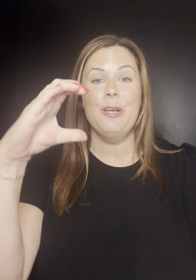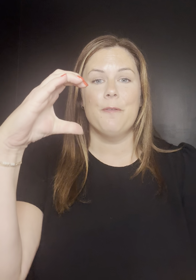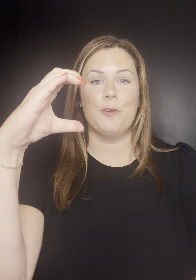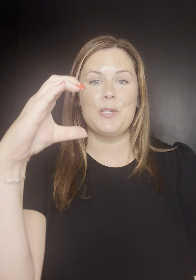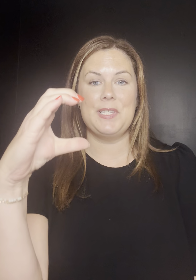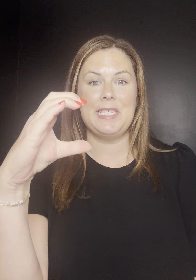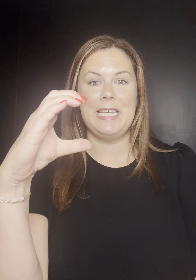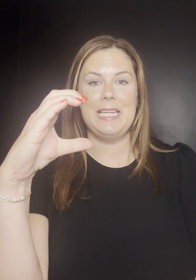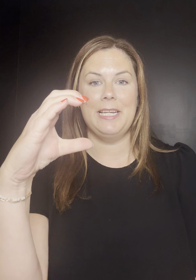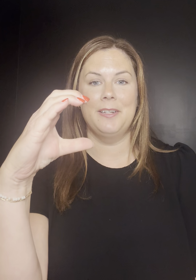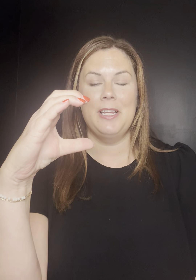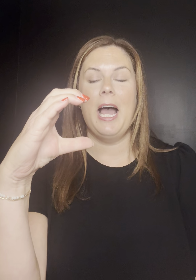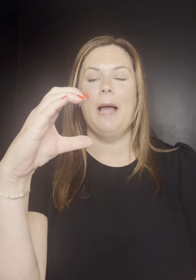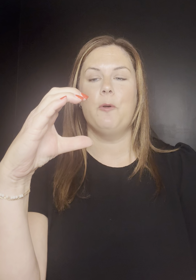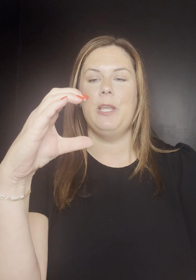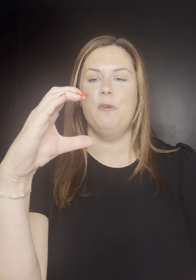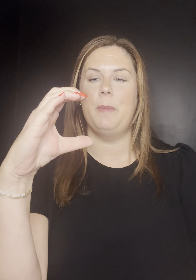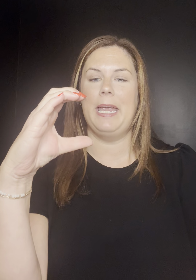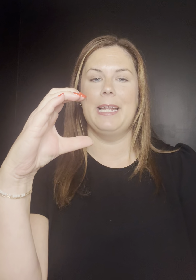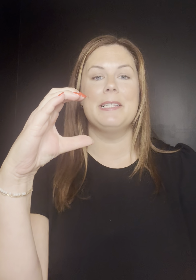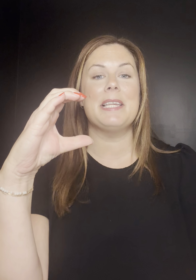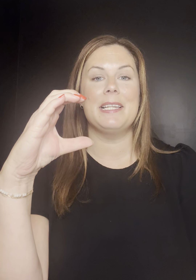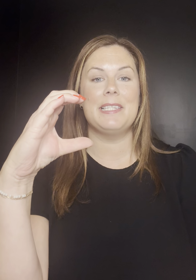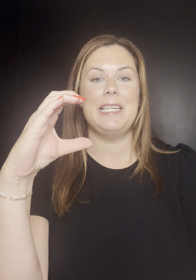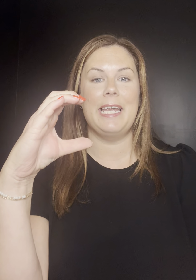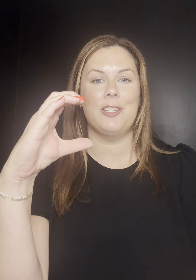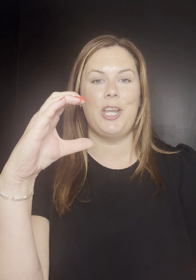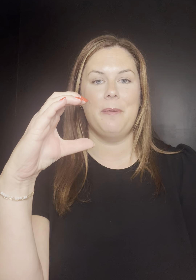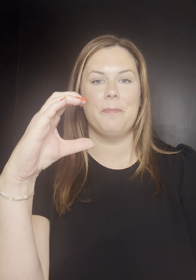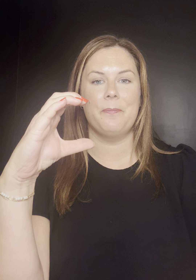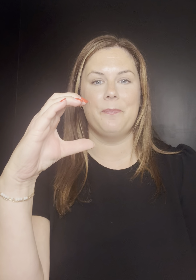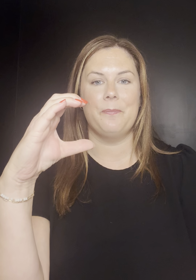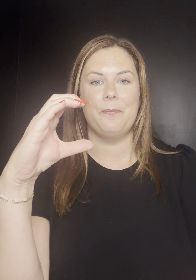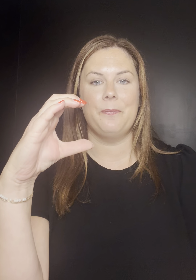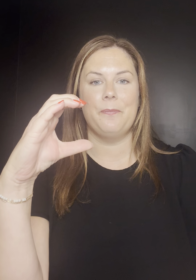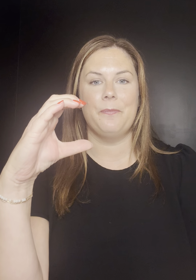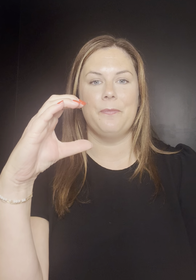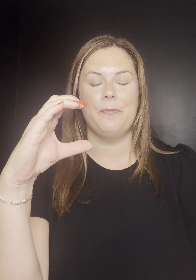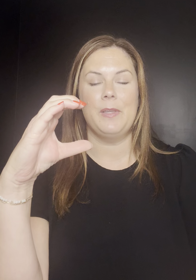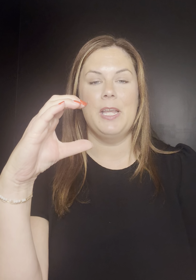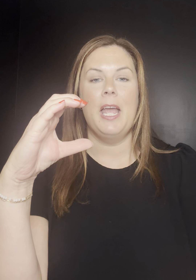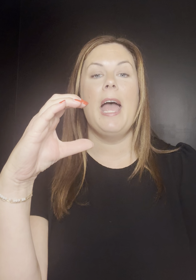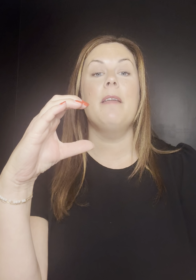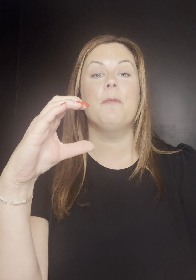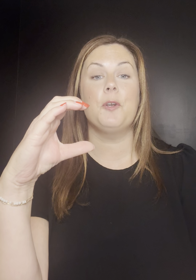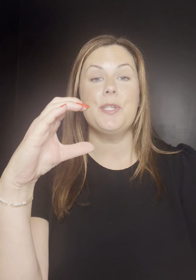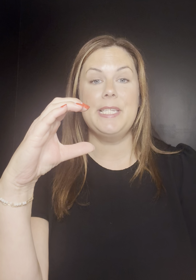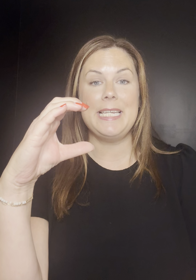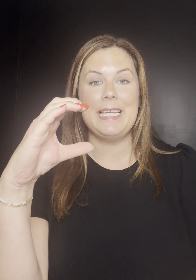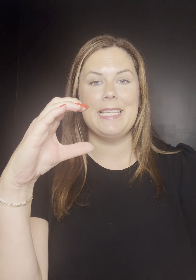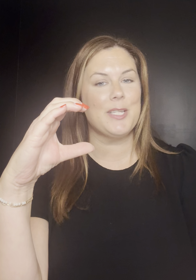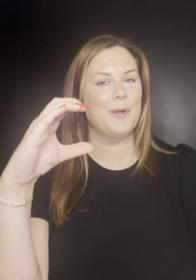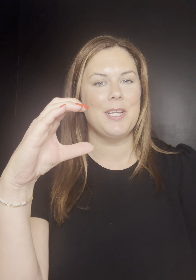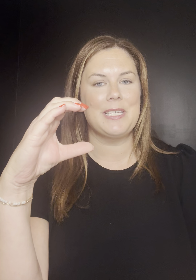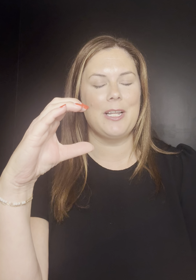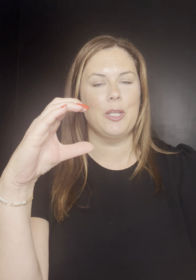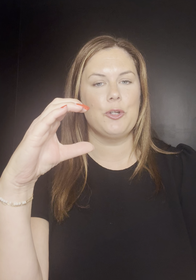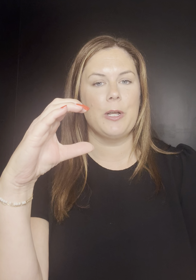For C, I'm going to move my hands in a C hand shape. And for D, this one does get a little tricky.